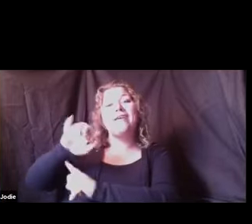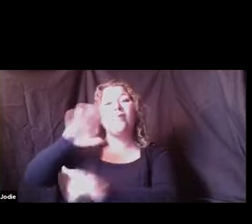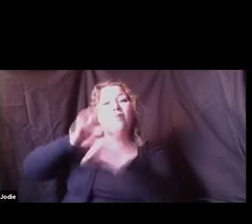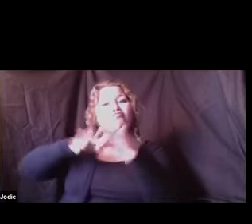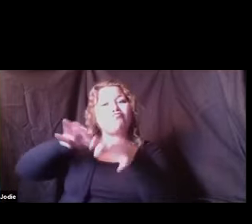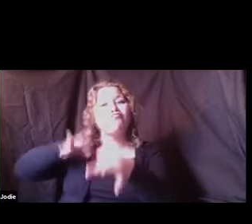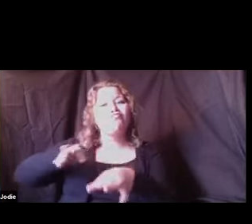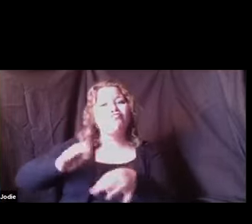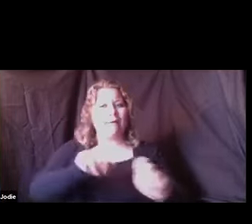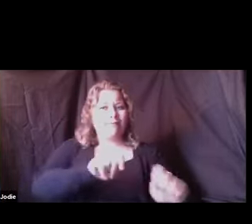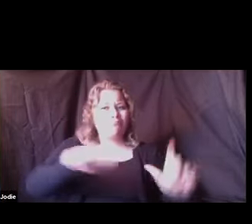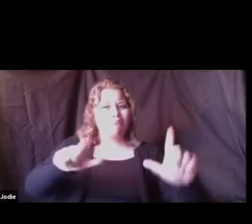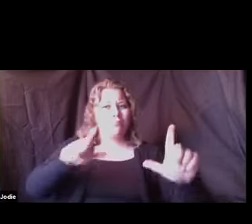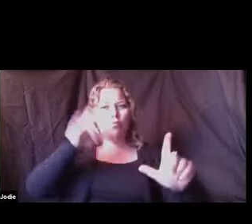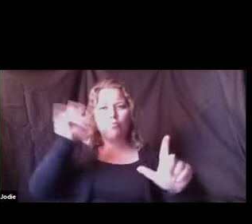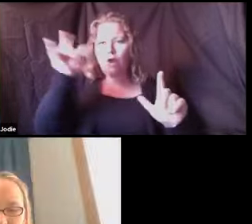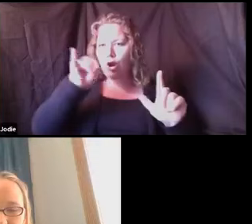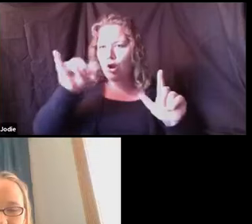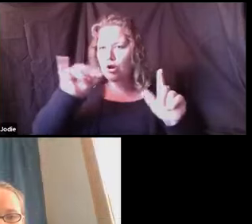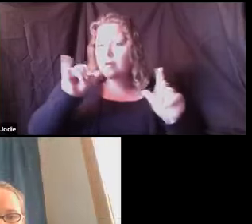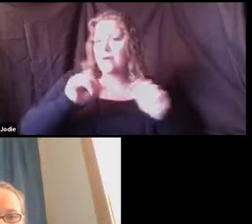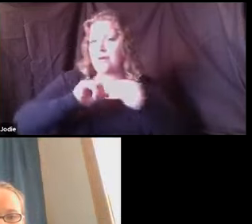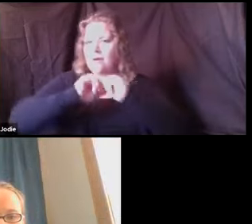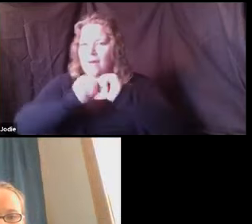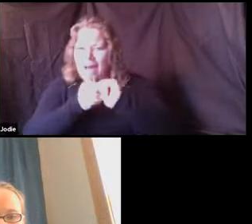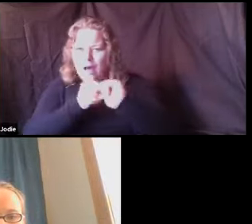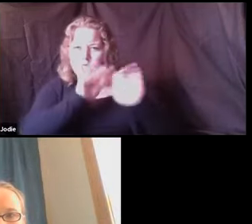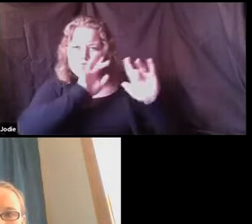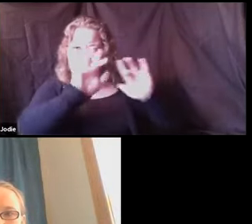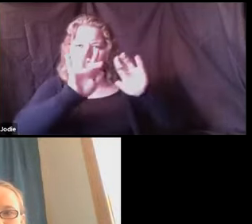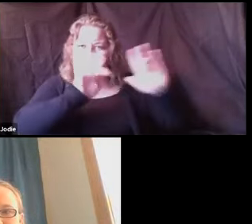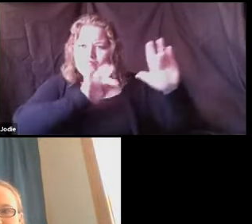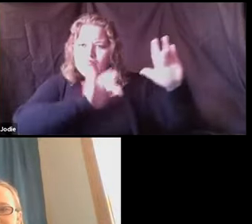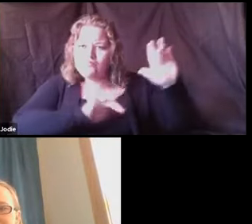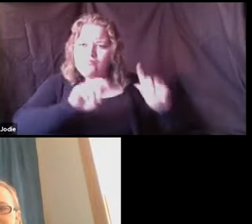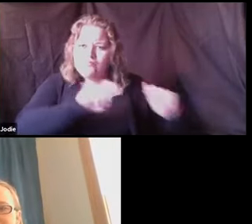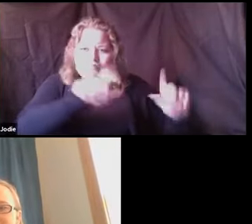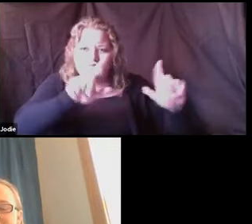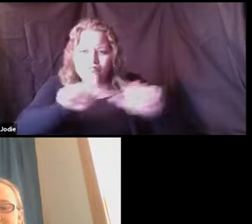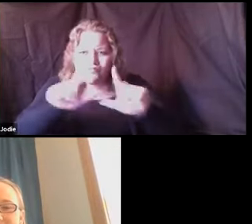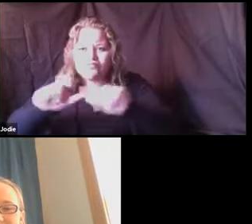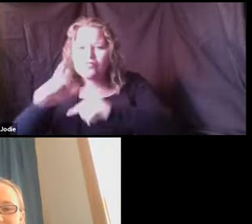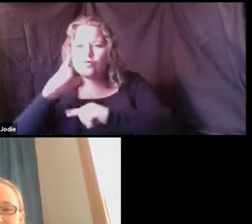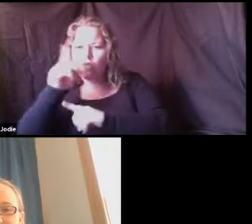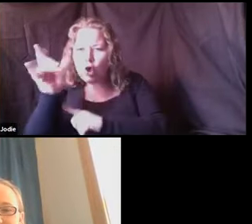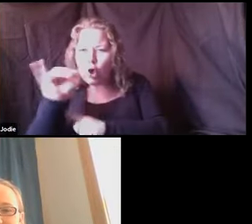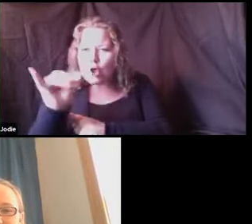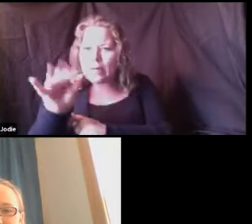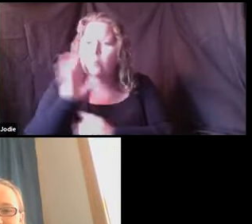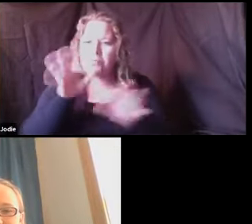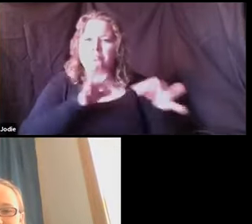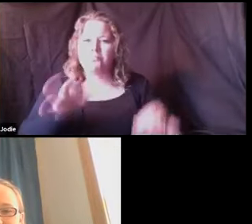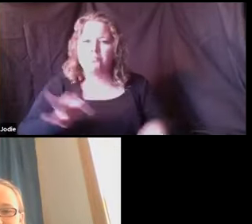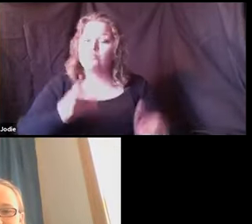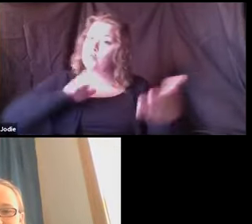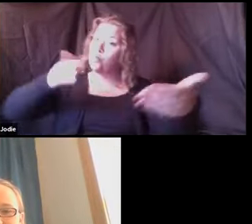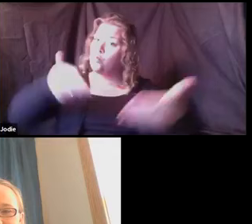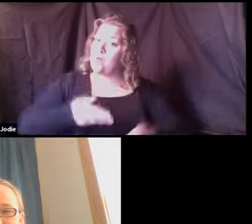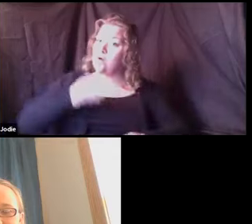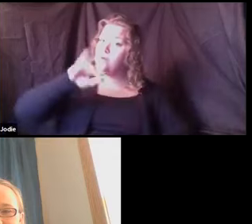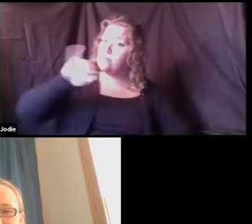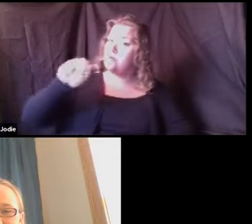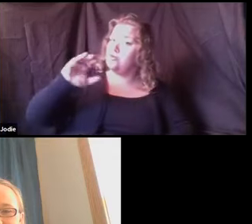us see how to utilize the dashboard to see the information that's available to us. So welcome, Jackie,